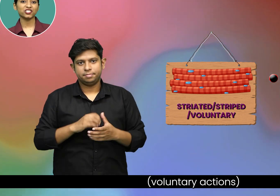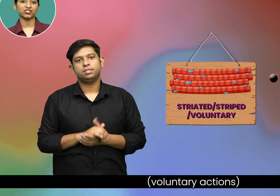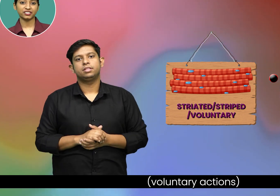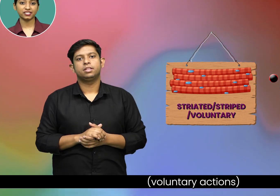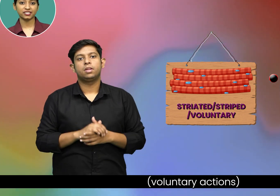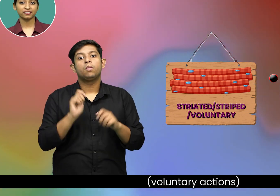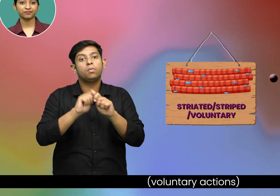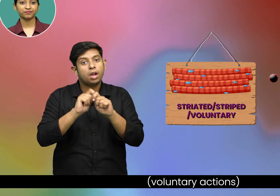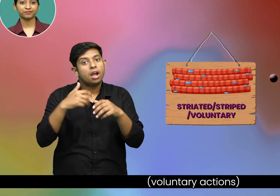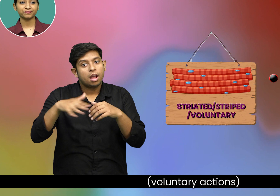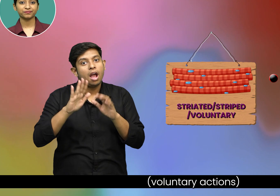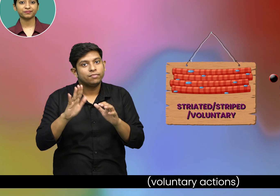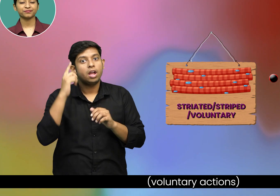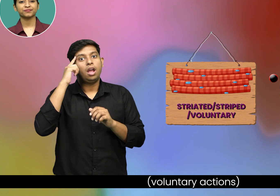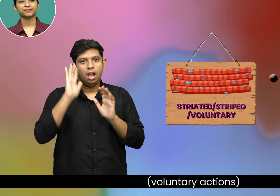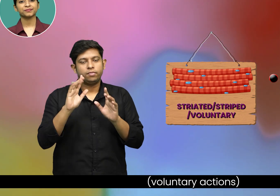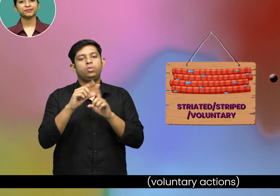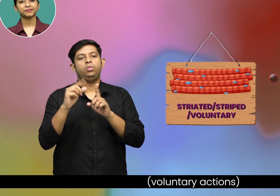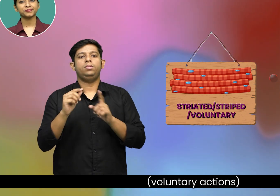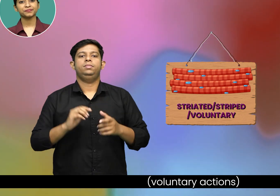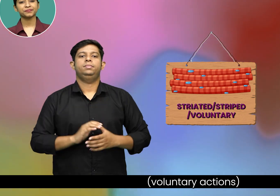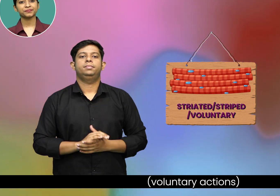Voluntary actions.